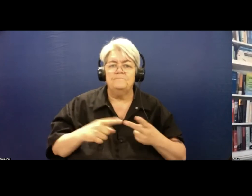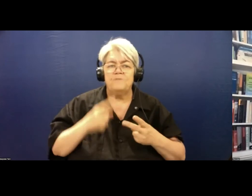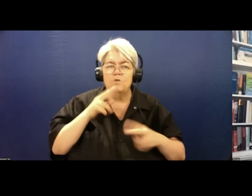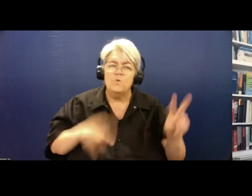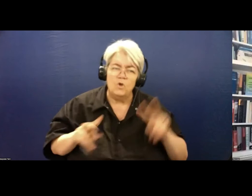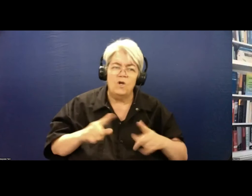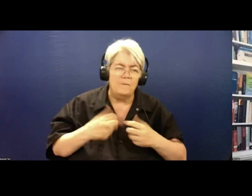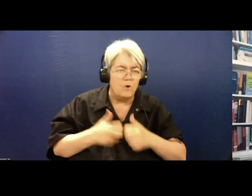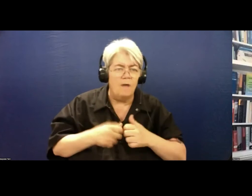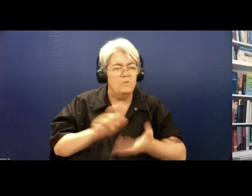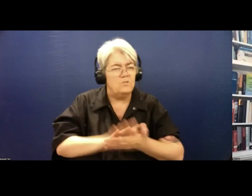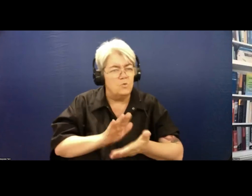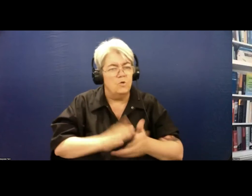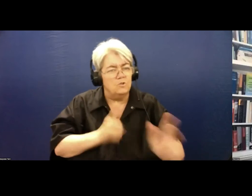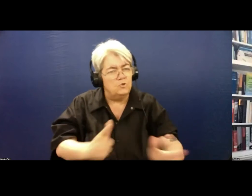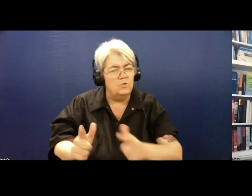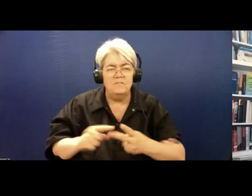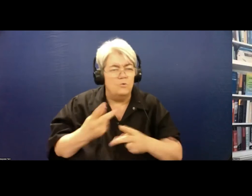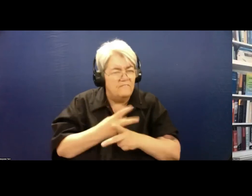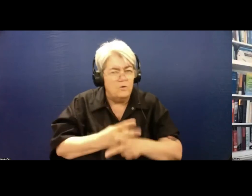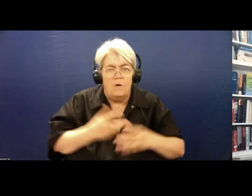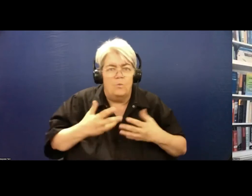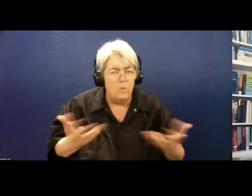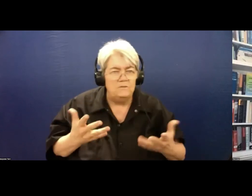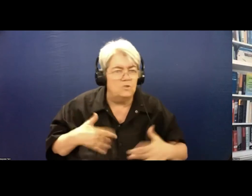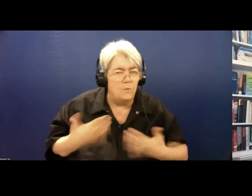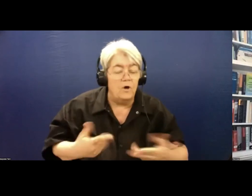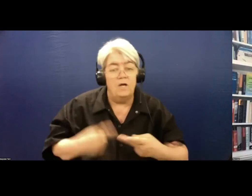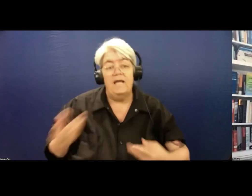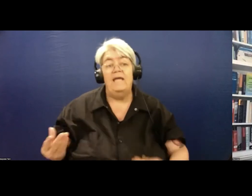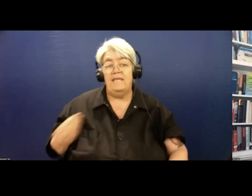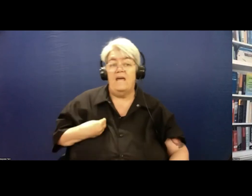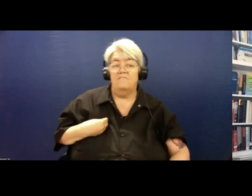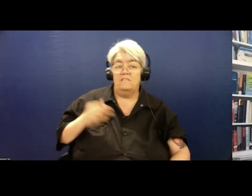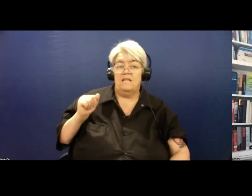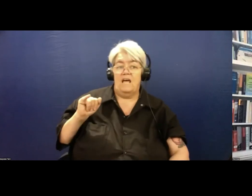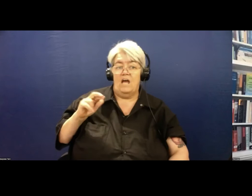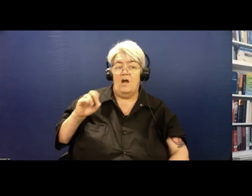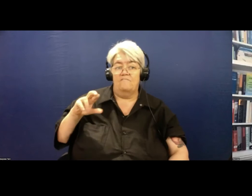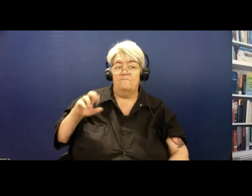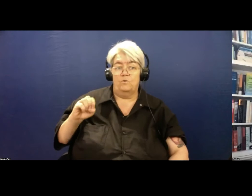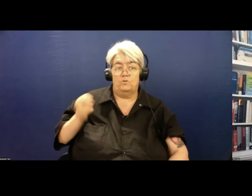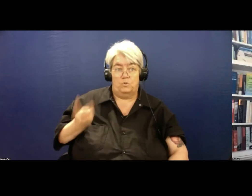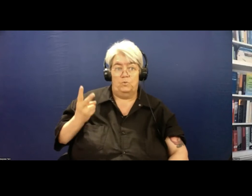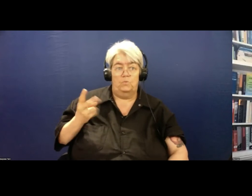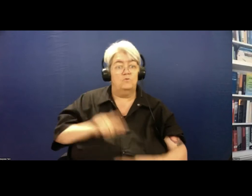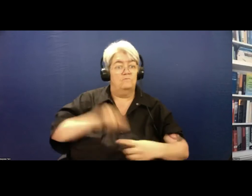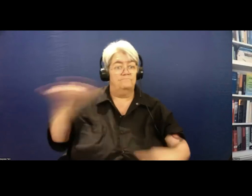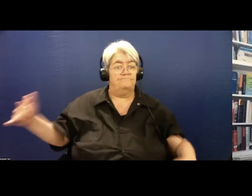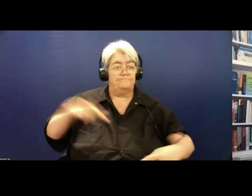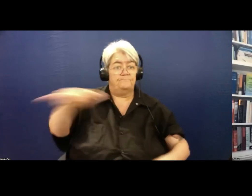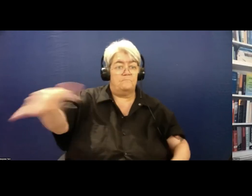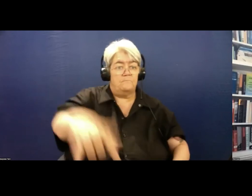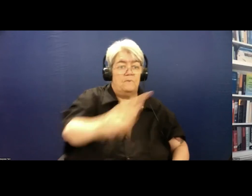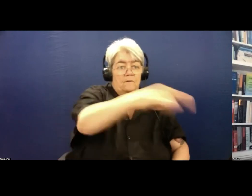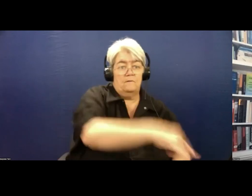shootings and to try to get some insights. And he gave us Air Force 2 to fly around the country. And within about 6-8